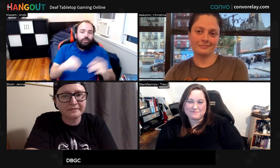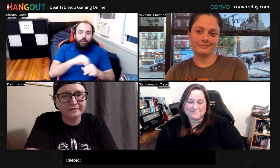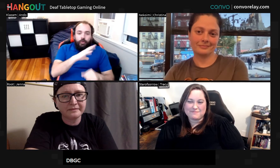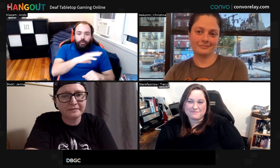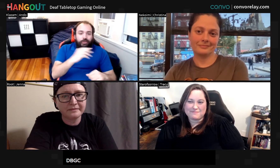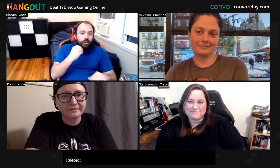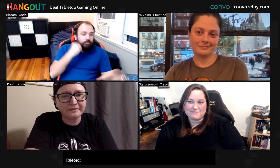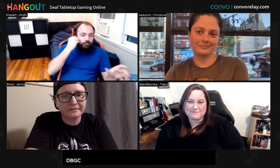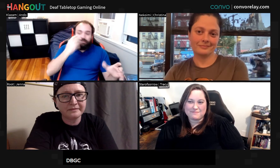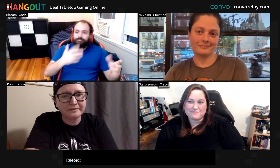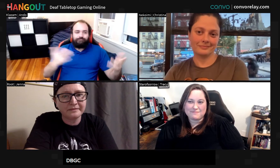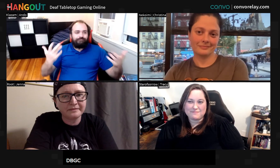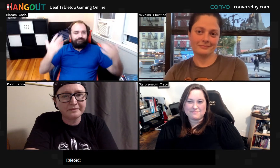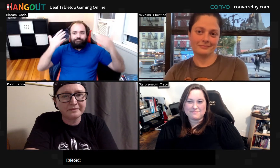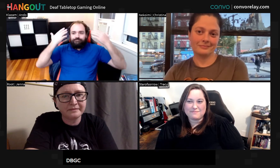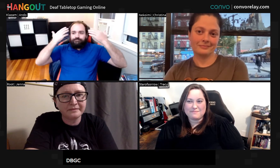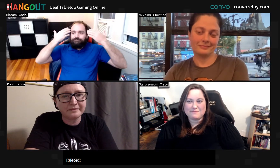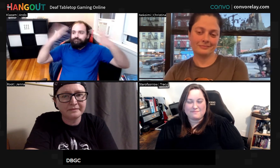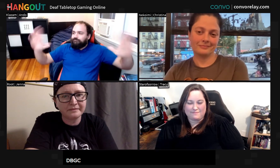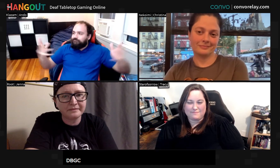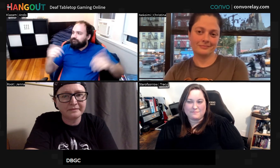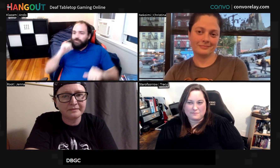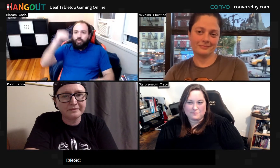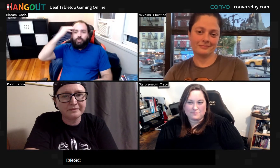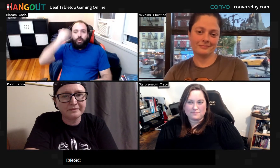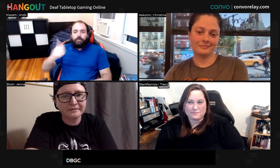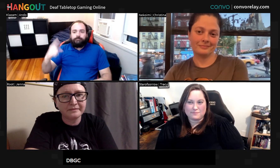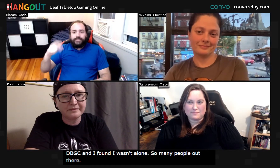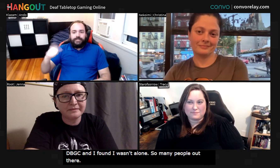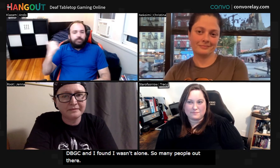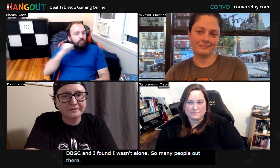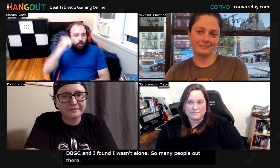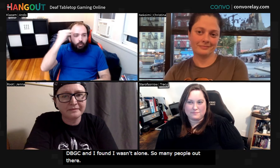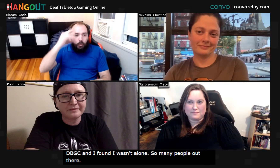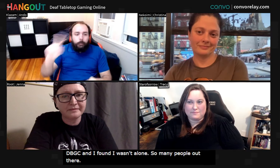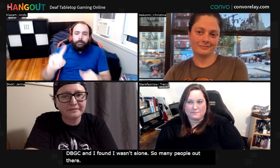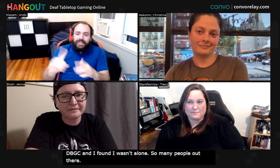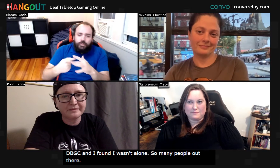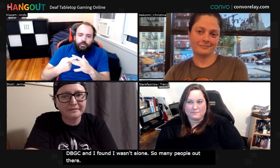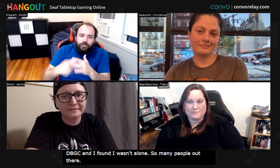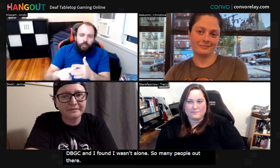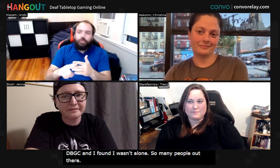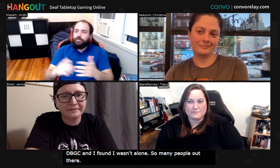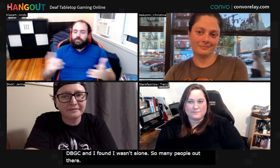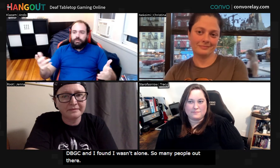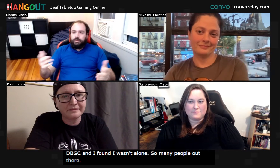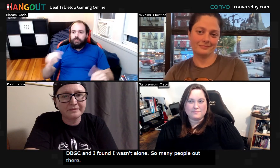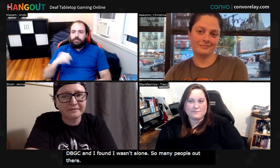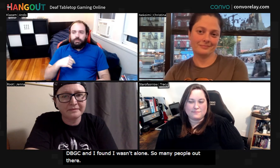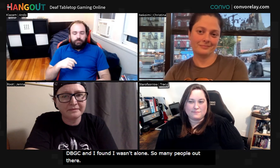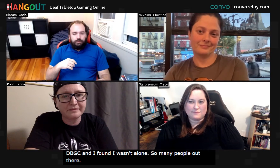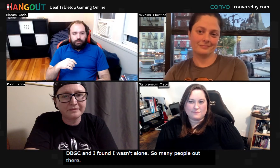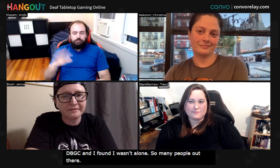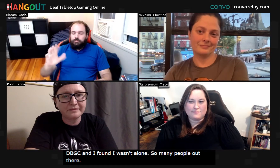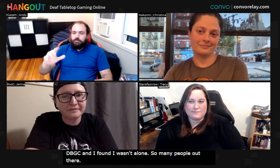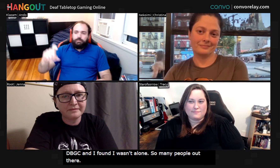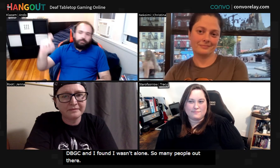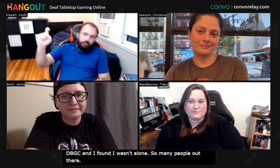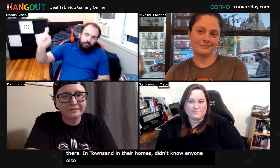in town, or they're alone in their towns or in their homes. Didn't know anyone else. I didn't know where to start.